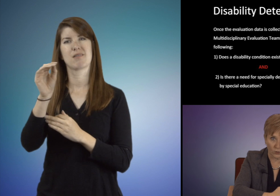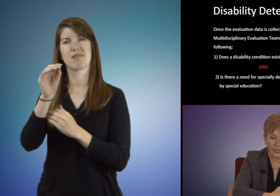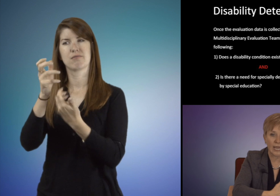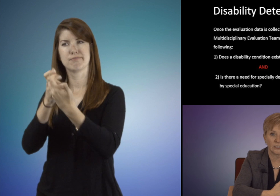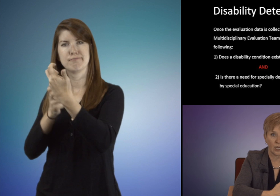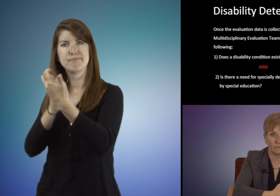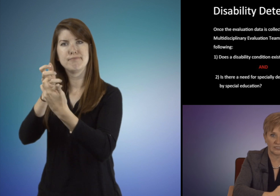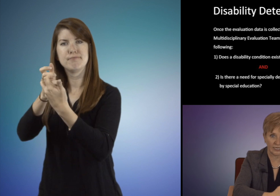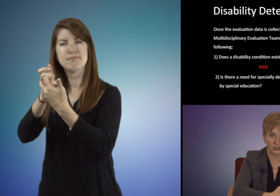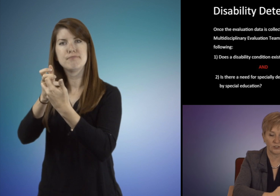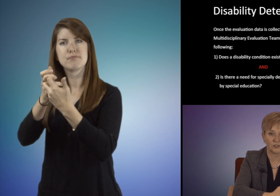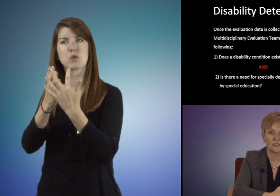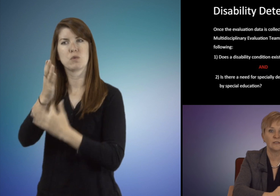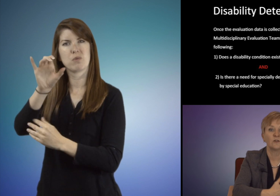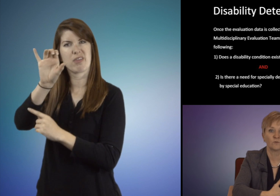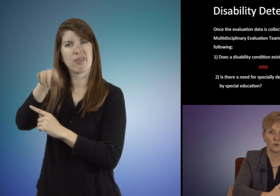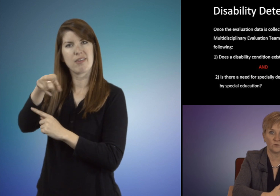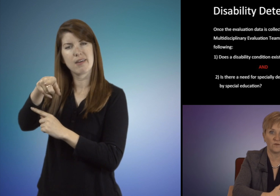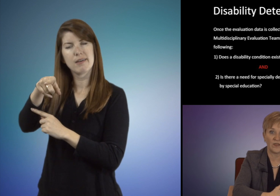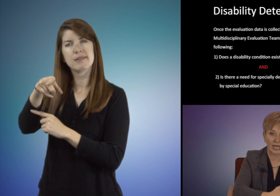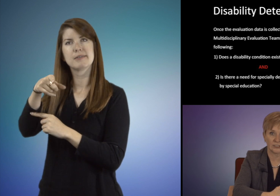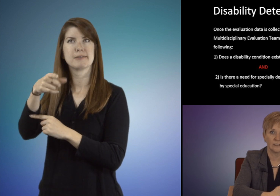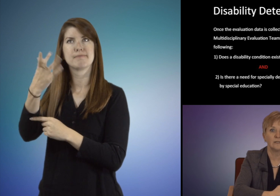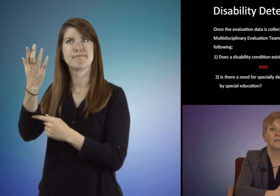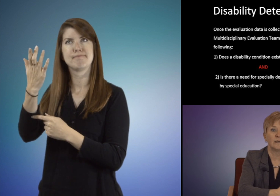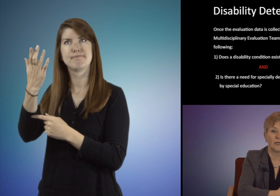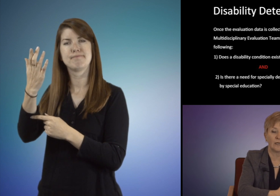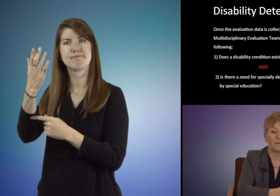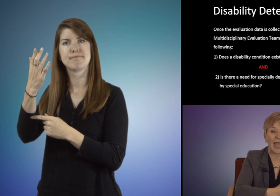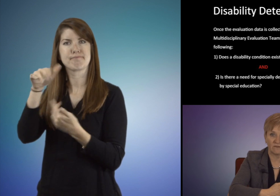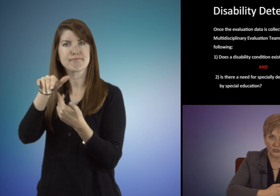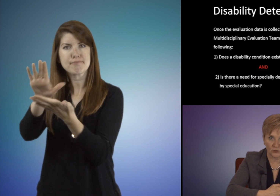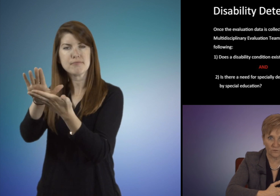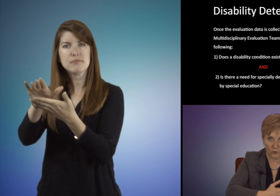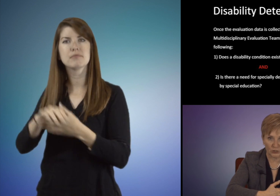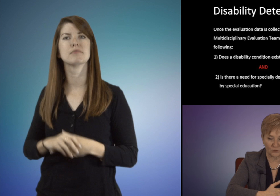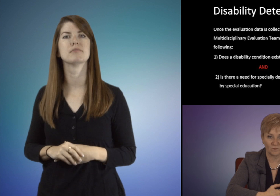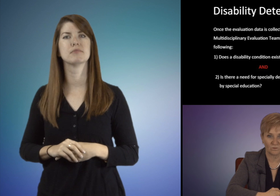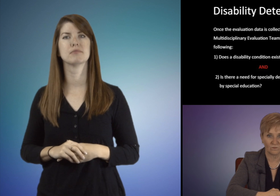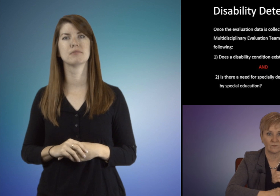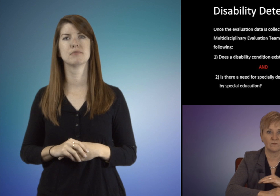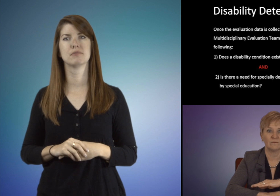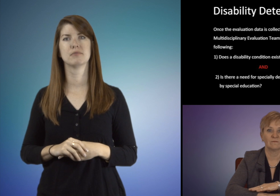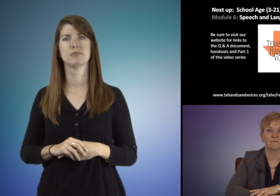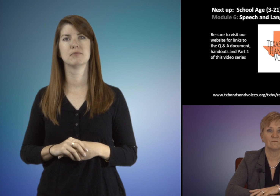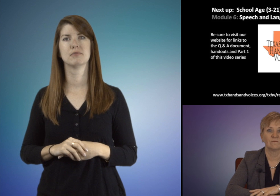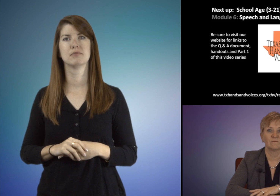504 and accommodations through that avenue for you.